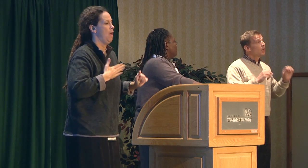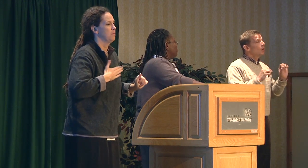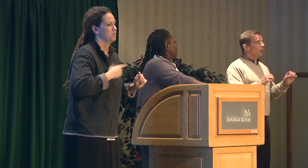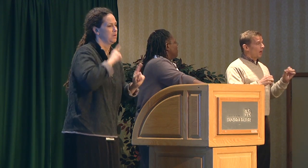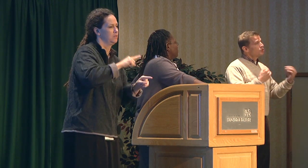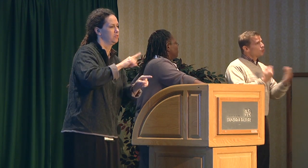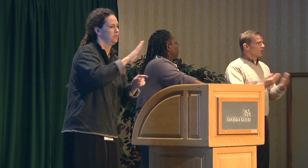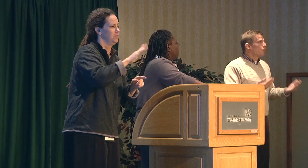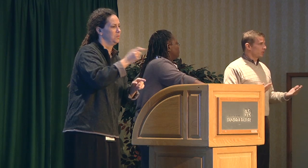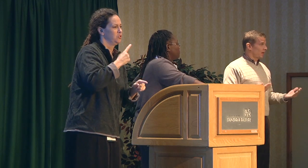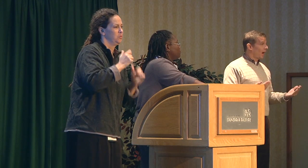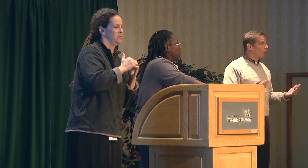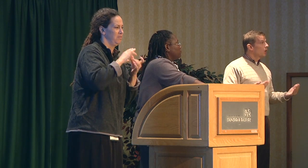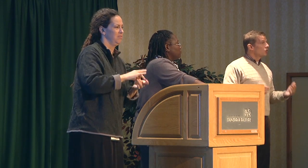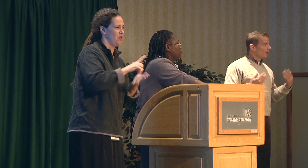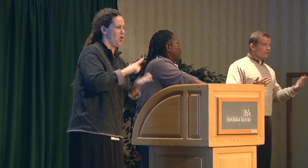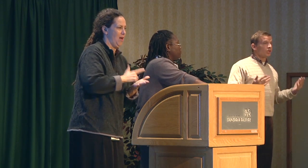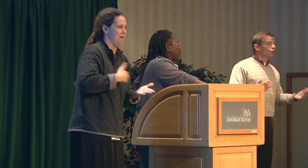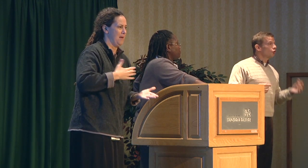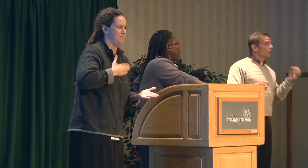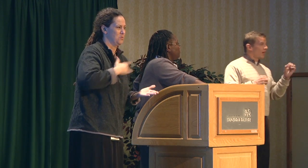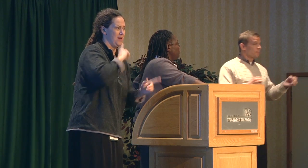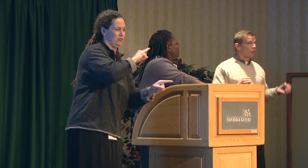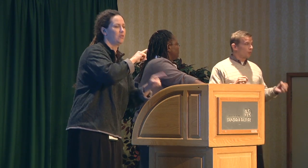know it, but I just wanted to point that out. The